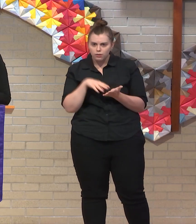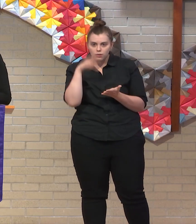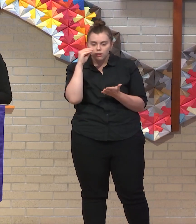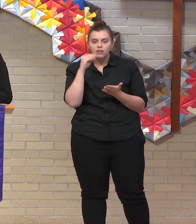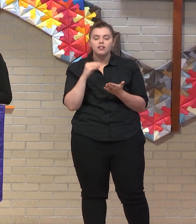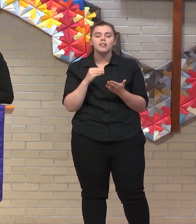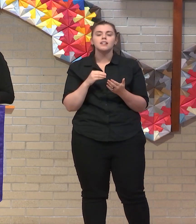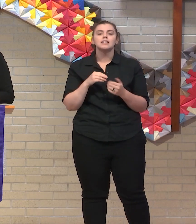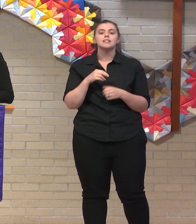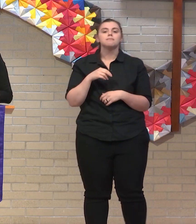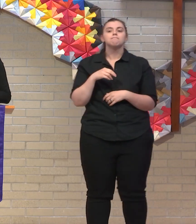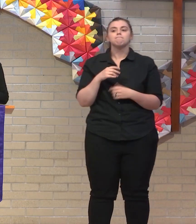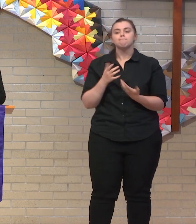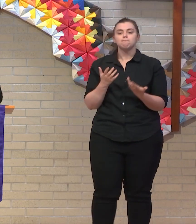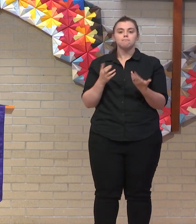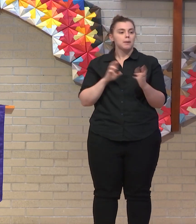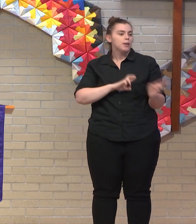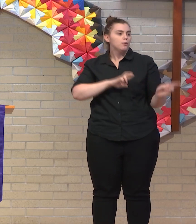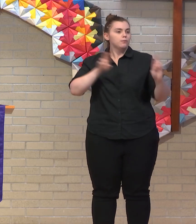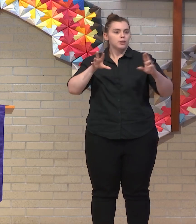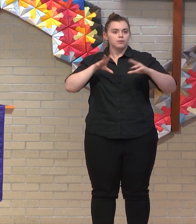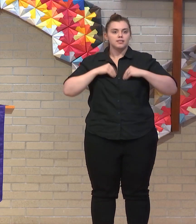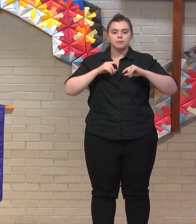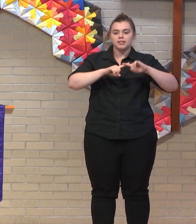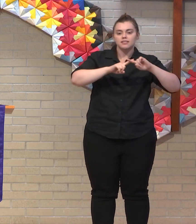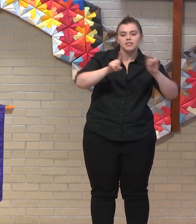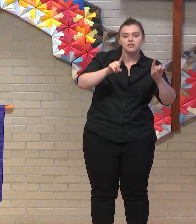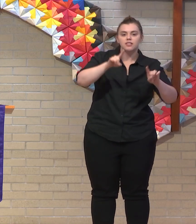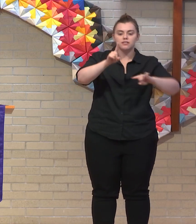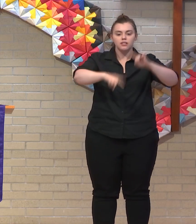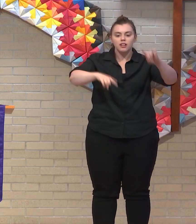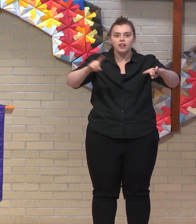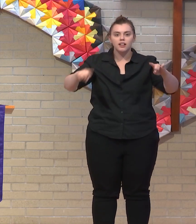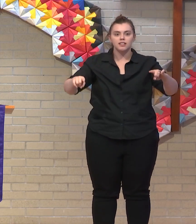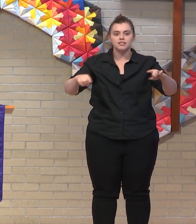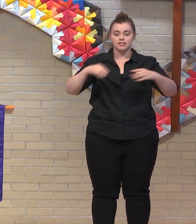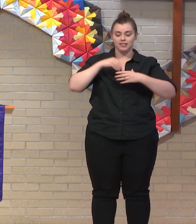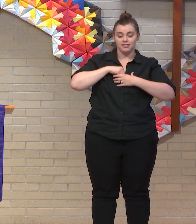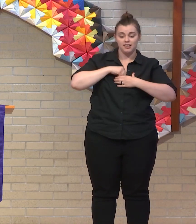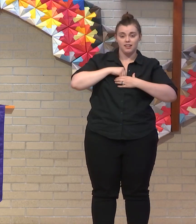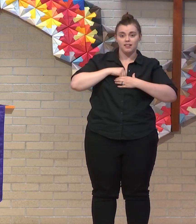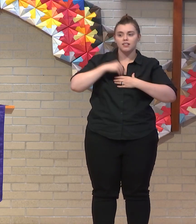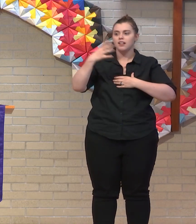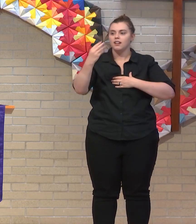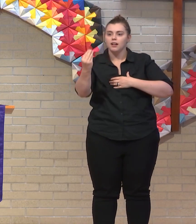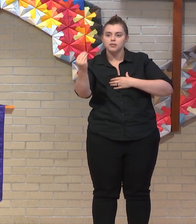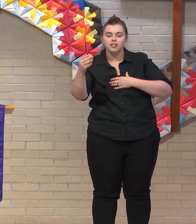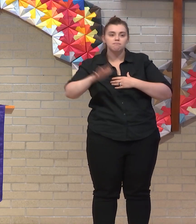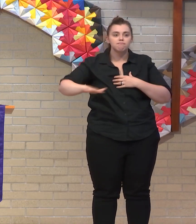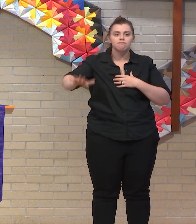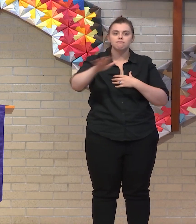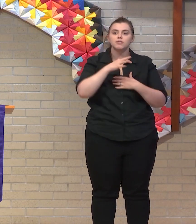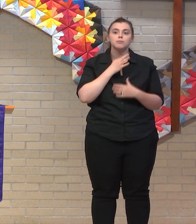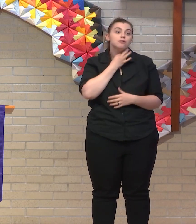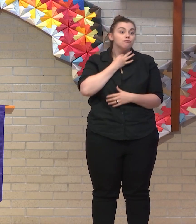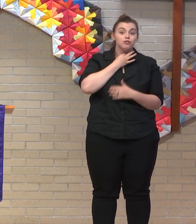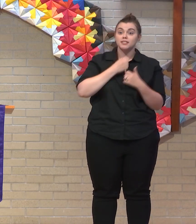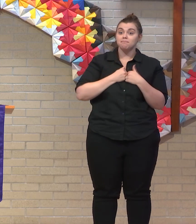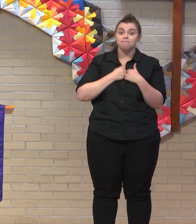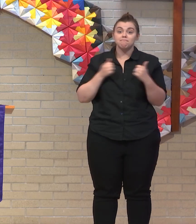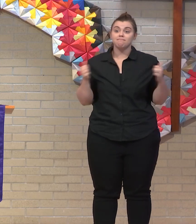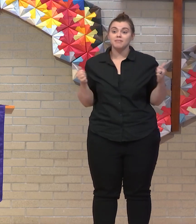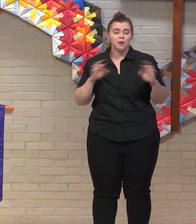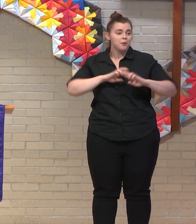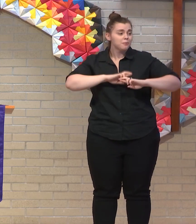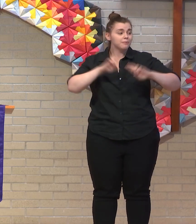approach differences, variety, diversities within you and around you with curiosity and openness